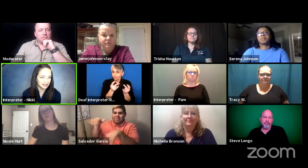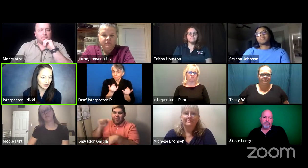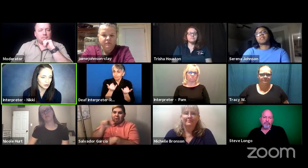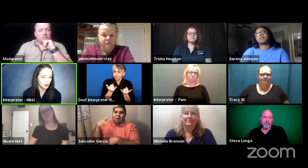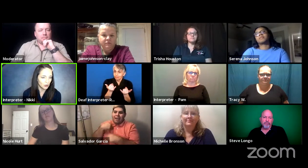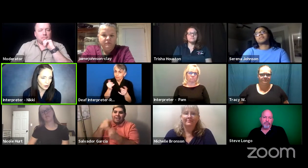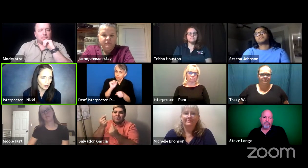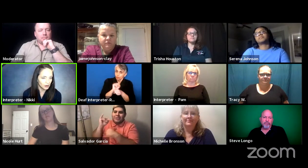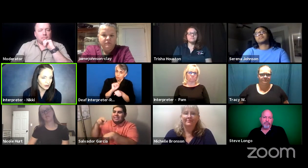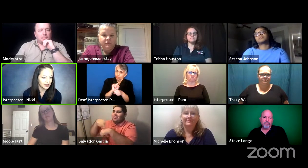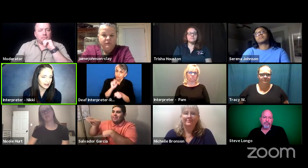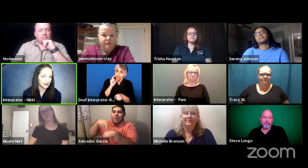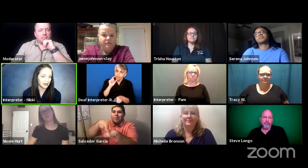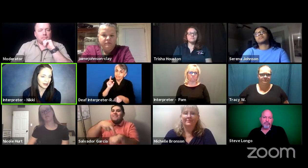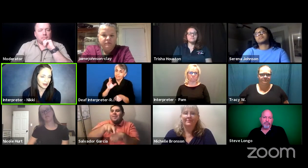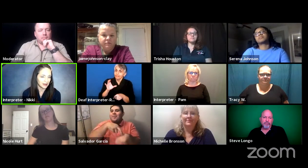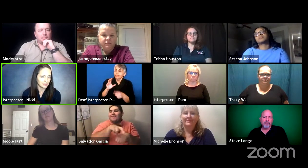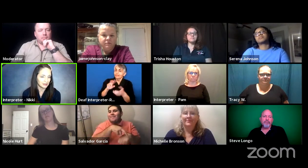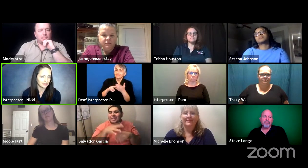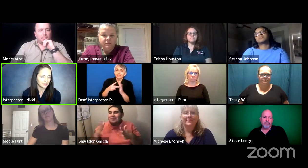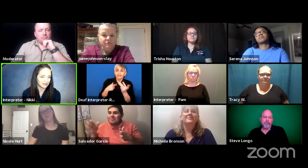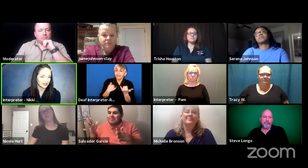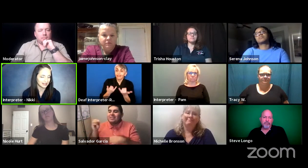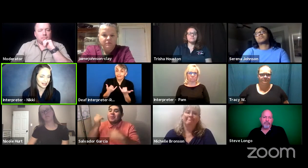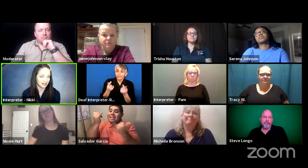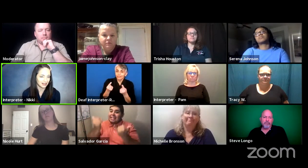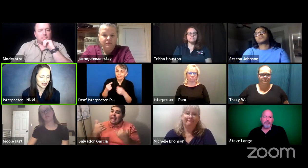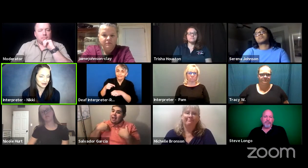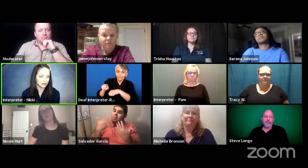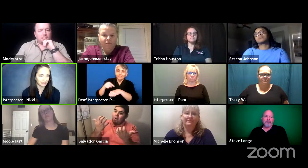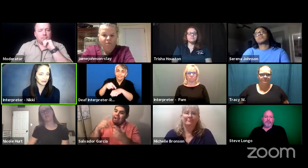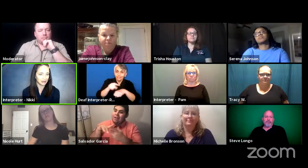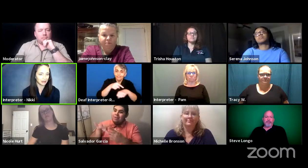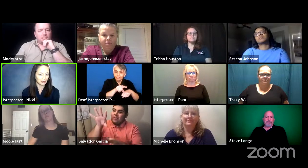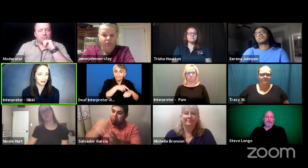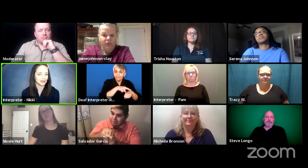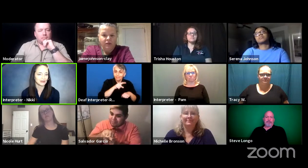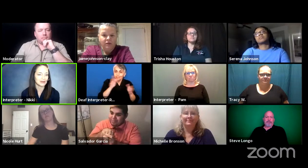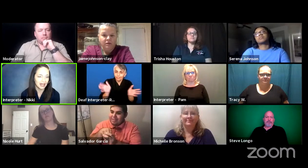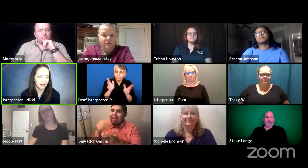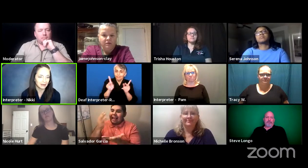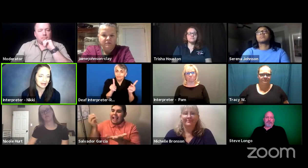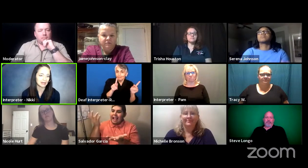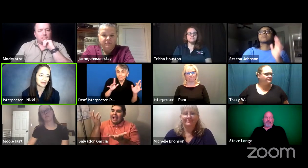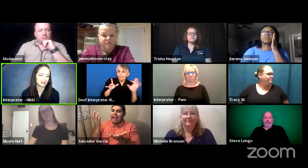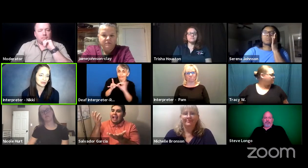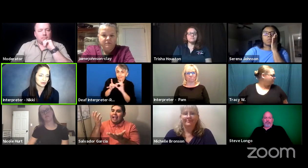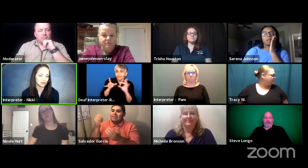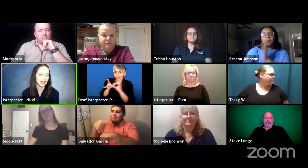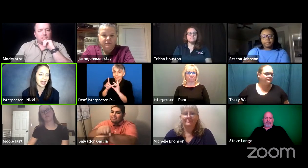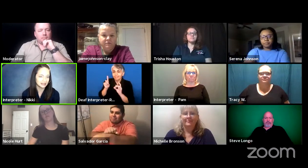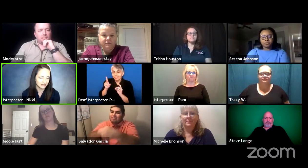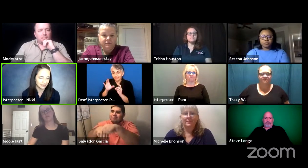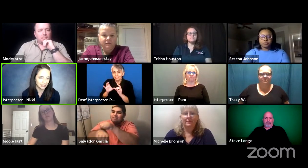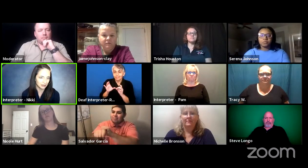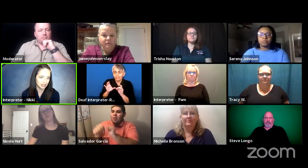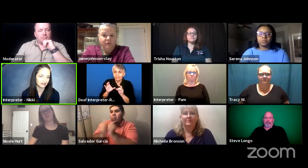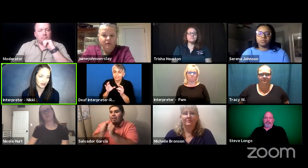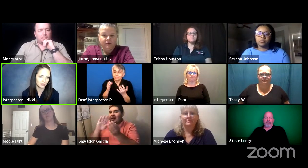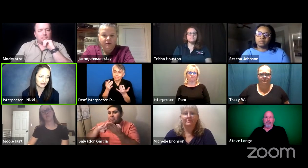that role because all I do is refer people. So now I want to be able to really actively be involved